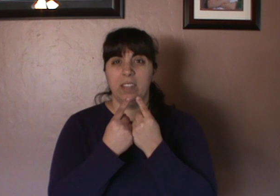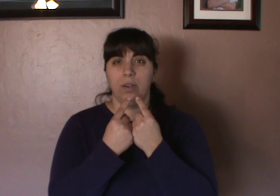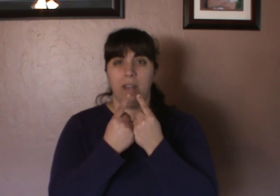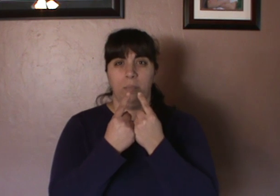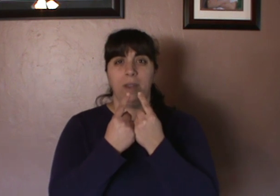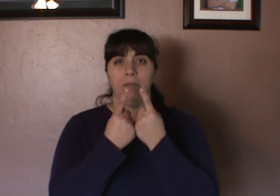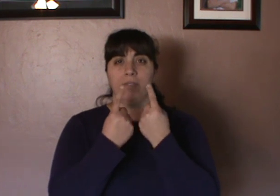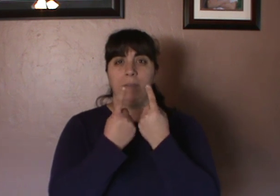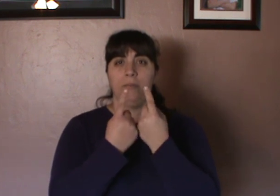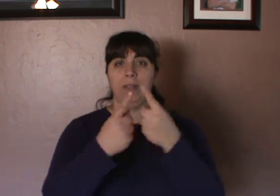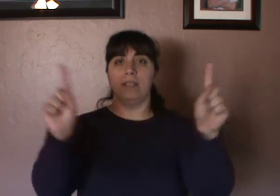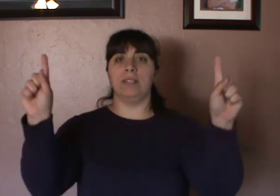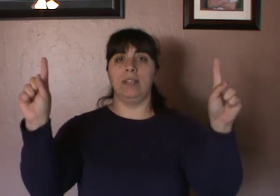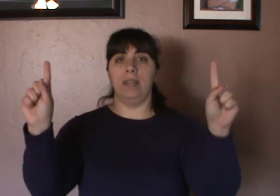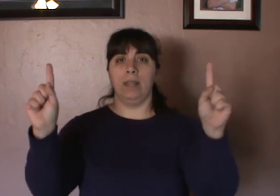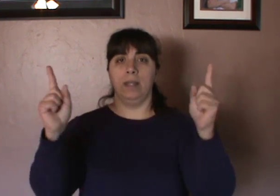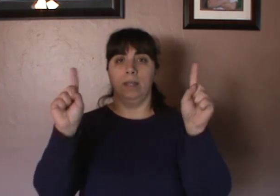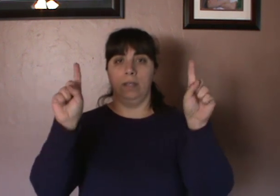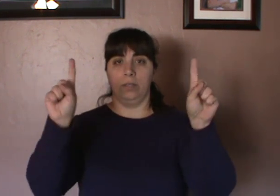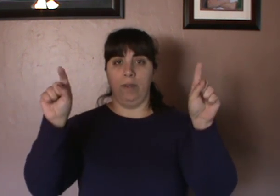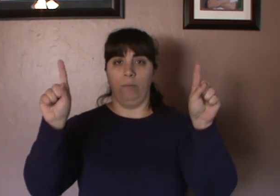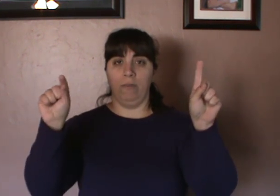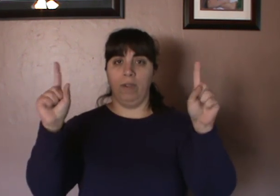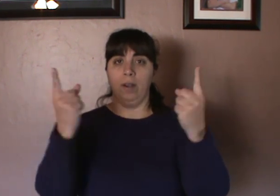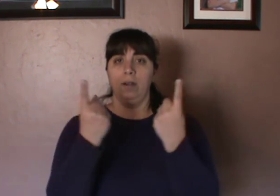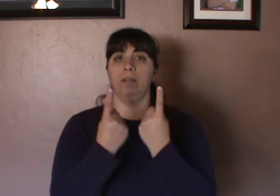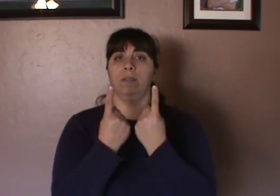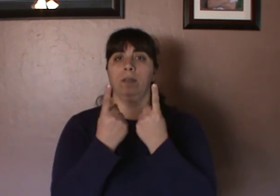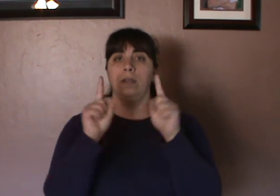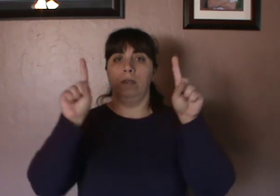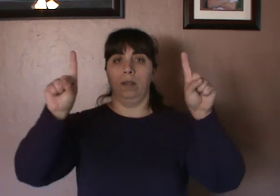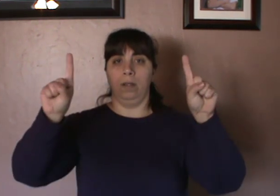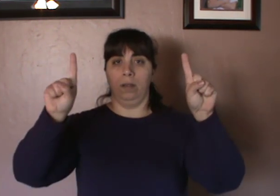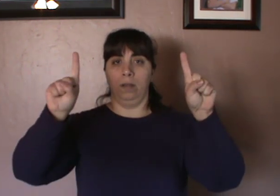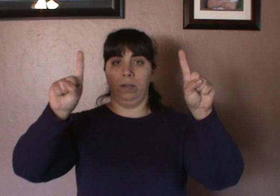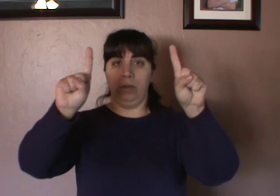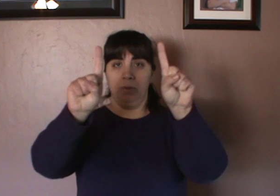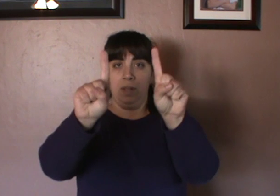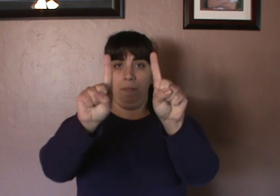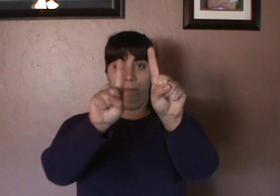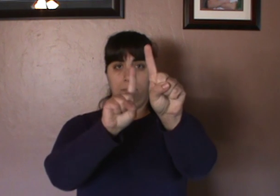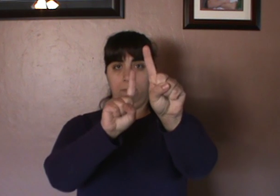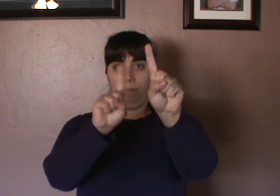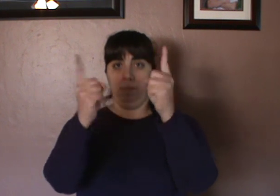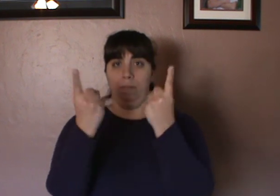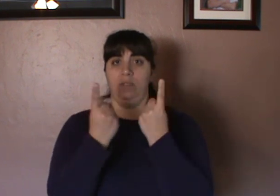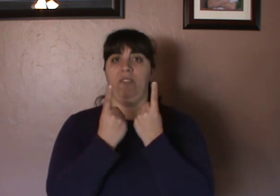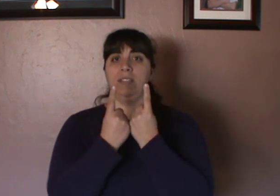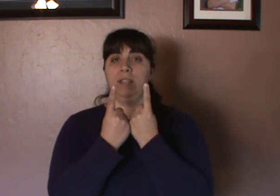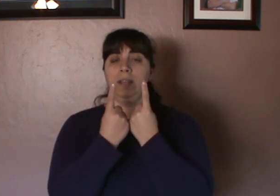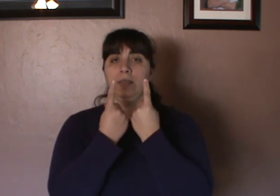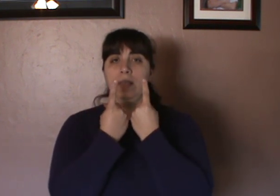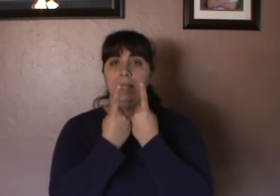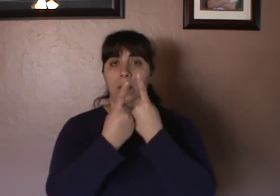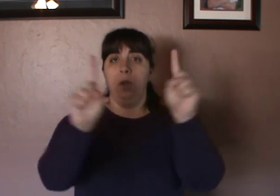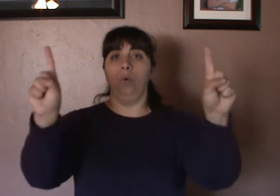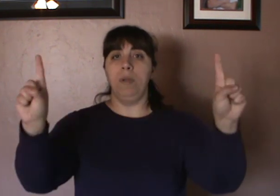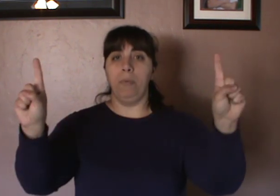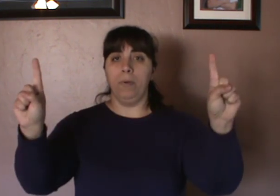you kind of break through something, right? Succeed. So we have one finger closed up. It's facing us. And then we broke